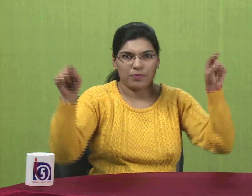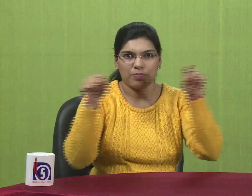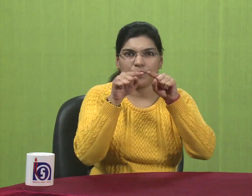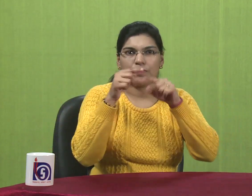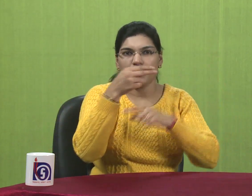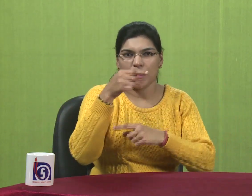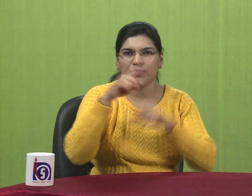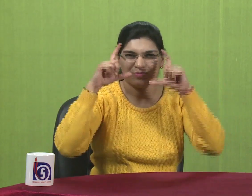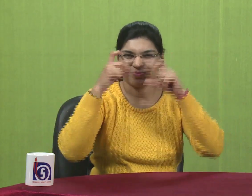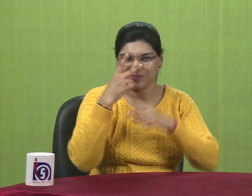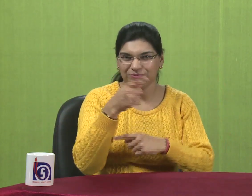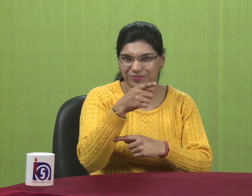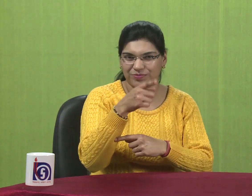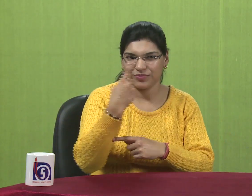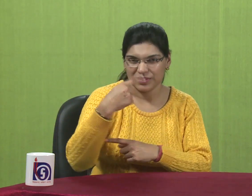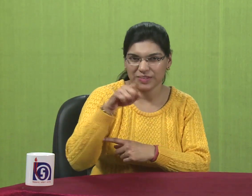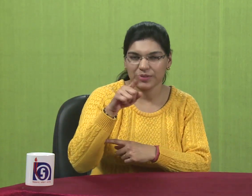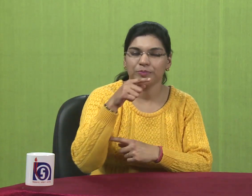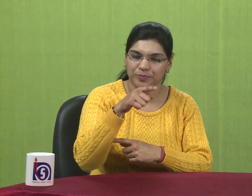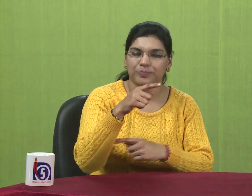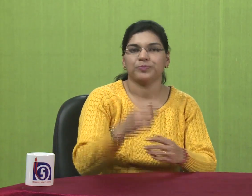So whatever you see in the picture is formatting documents.